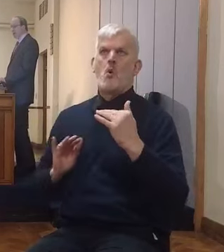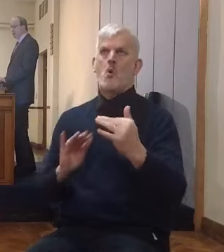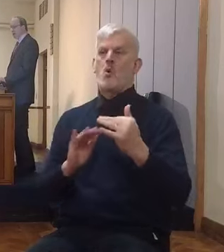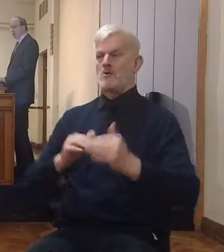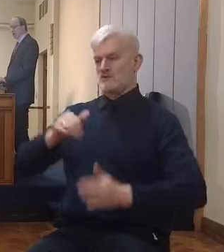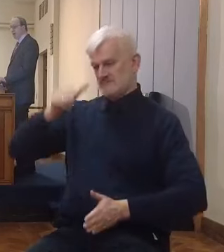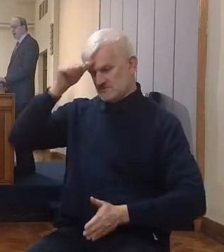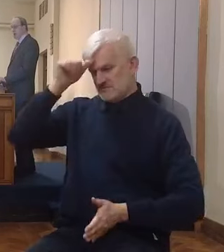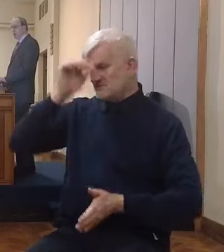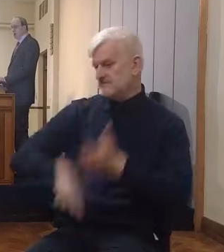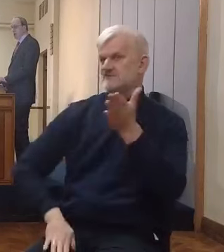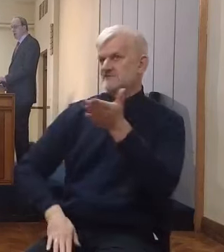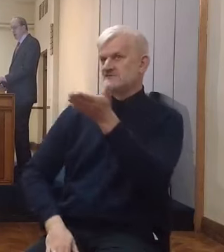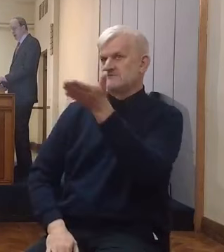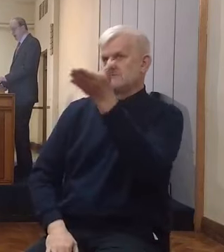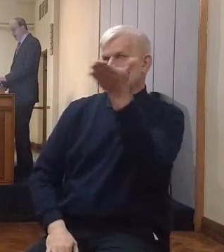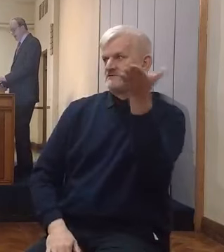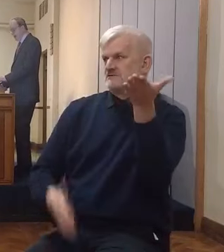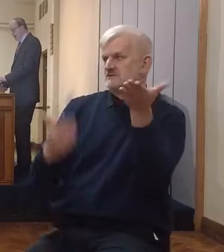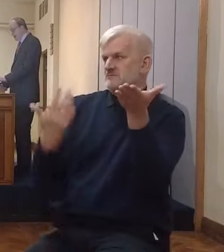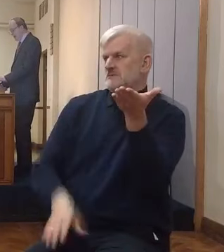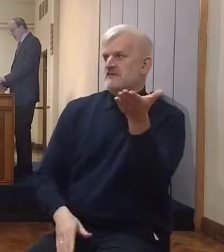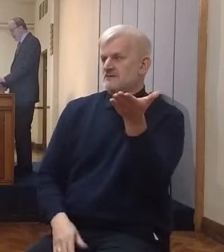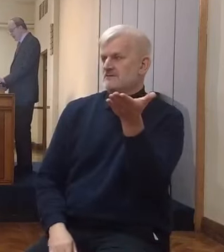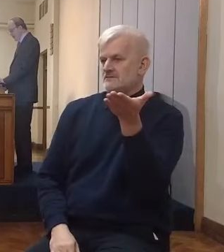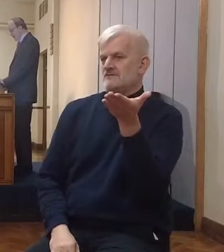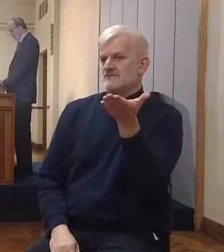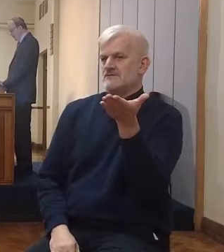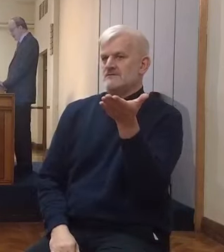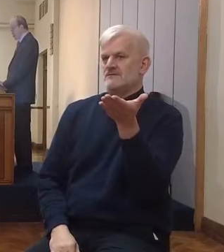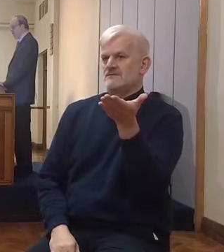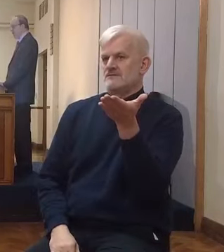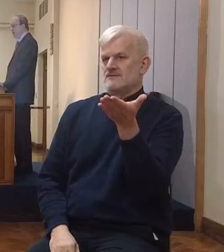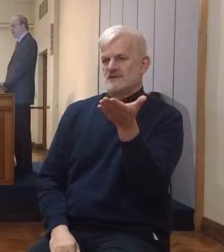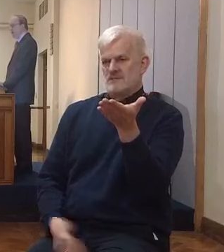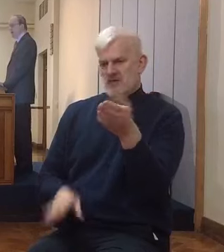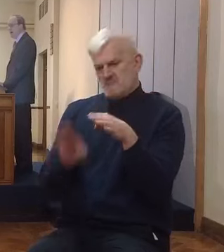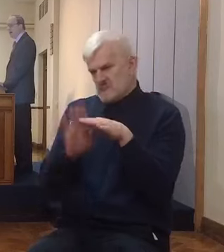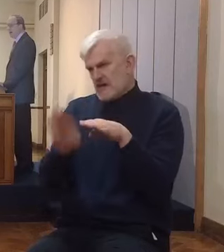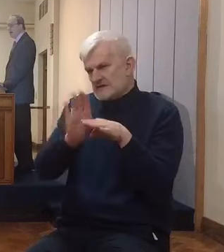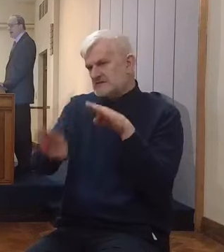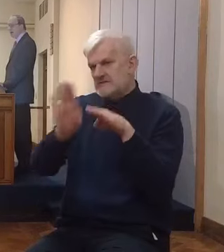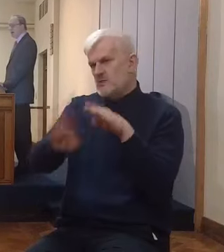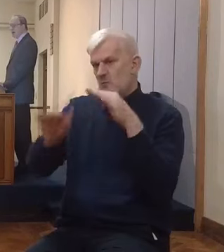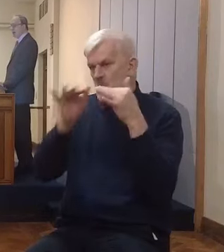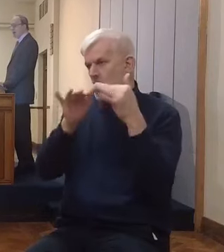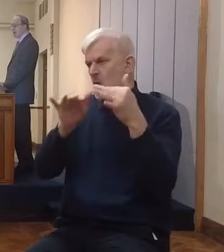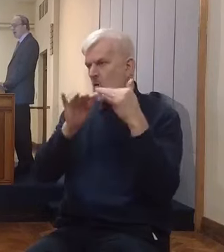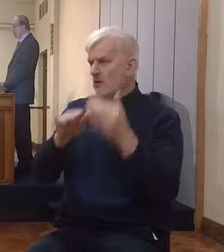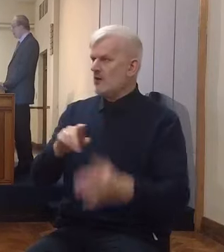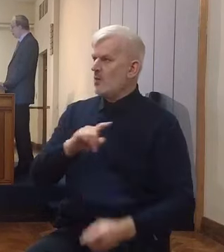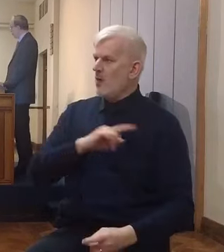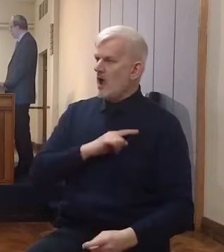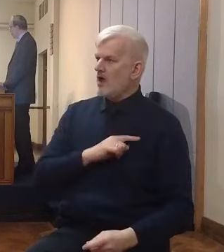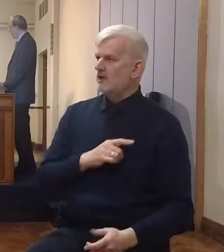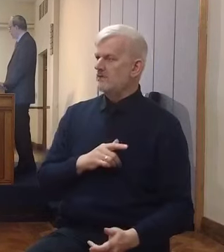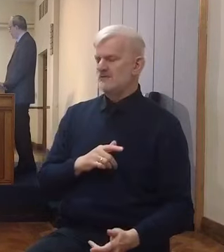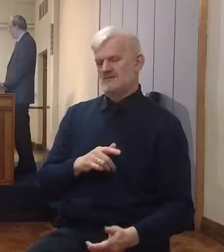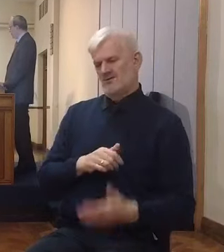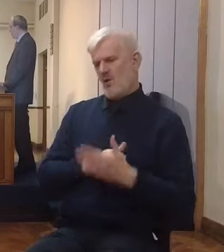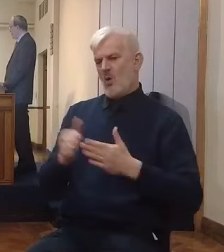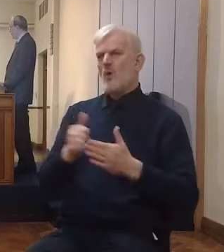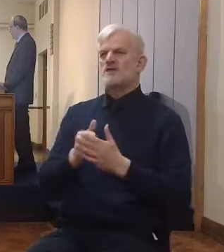were practiced in warfare. The city-states were frequently thrusting away